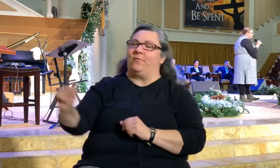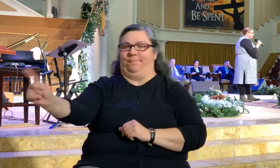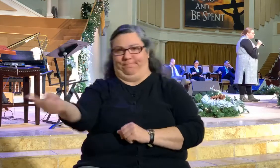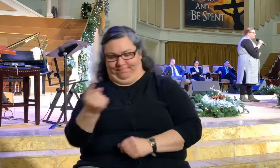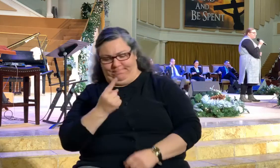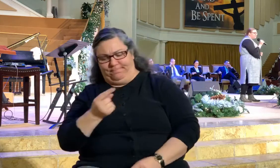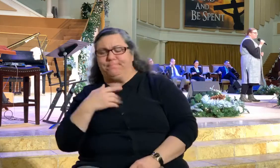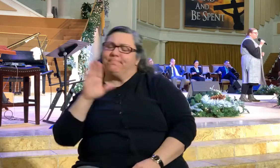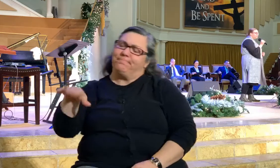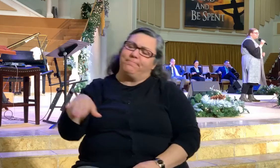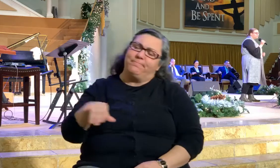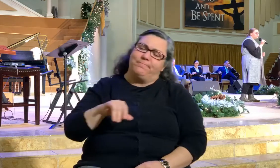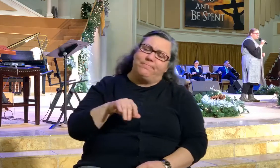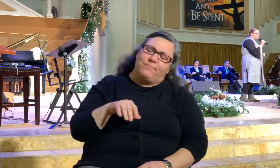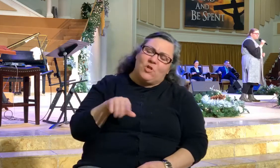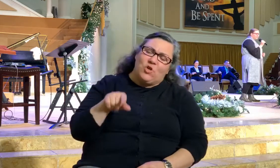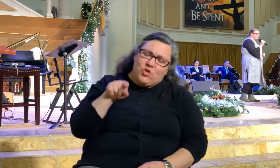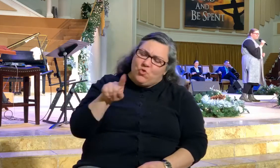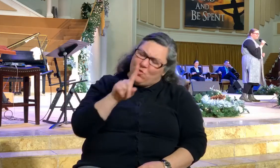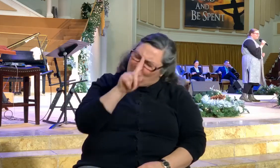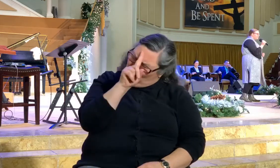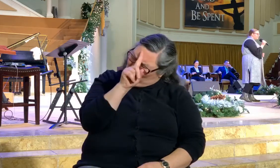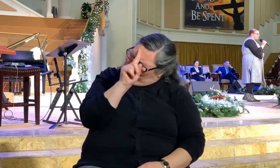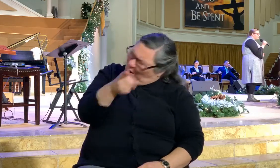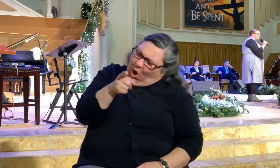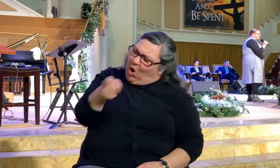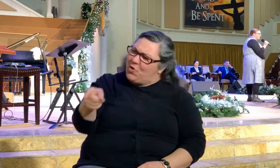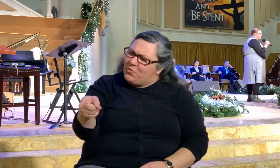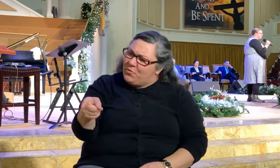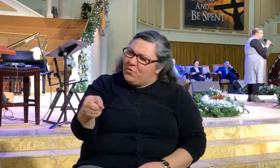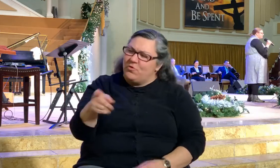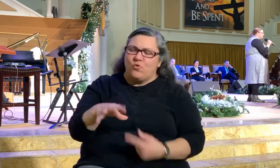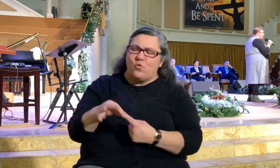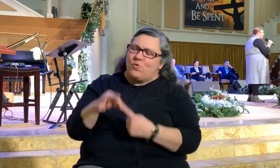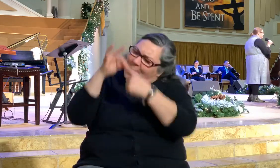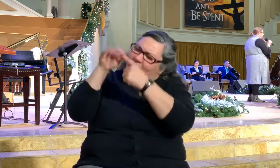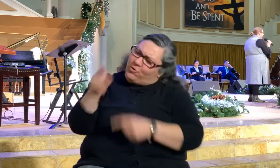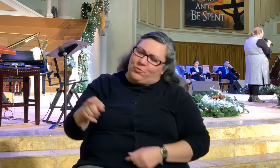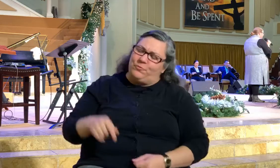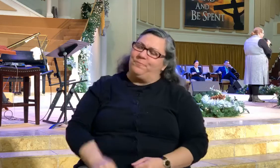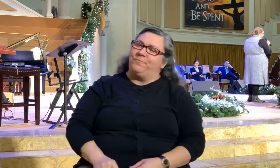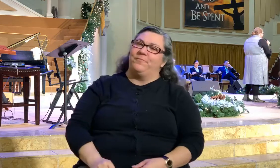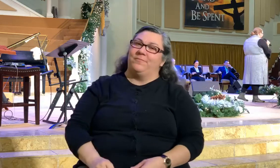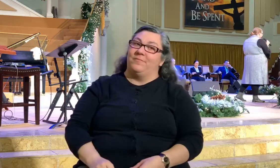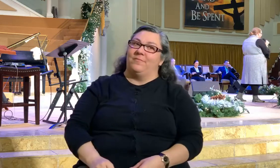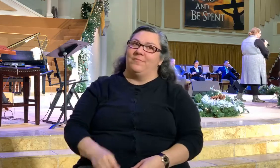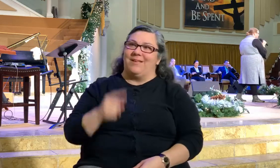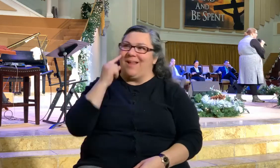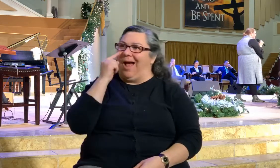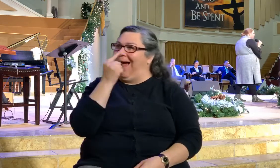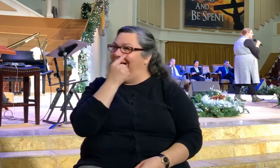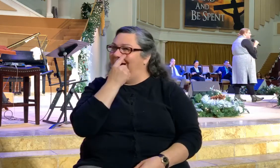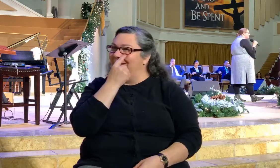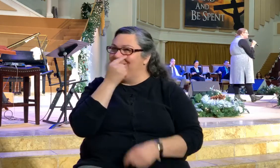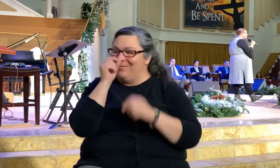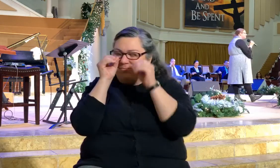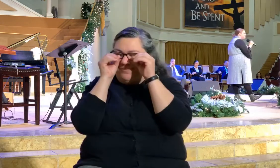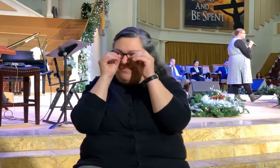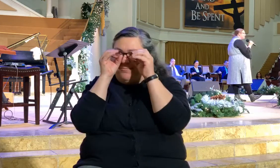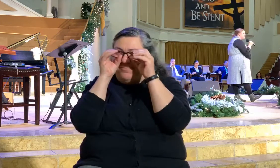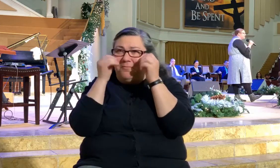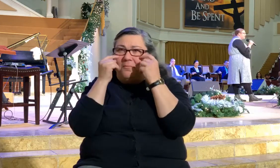know, Jameson, you are so smart and you are so special." All of a sudden his eyes started